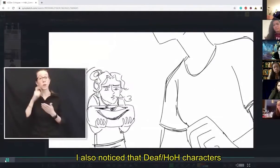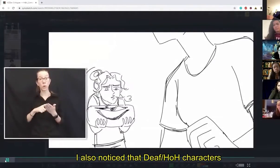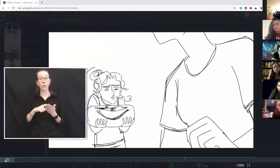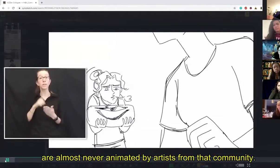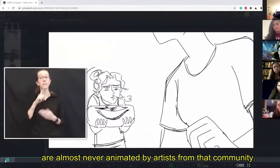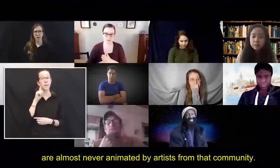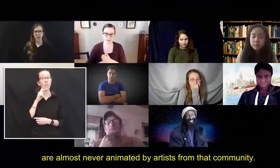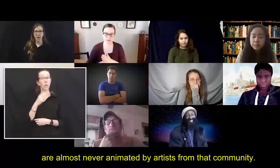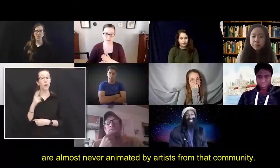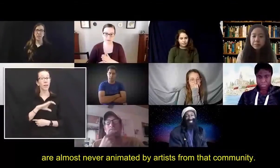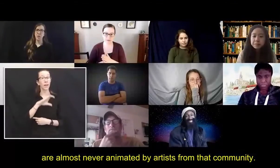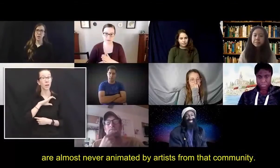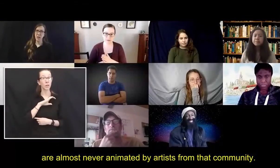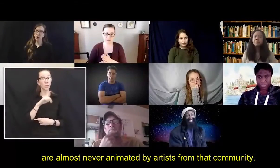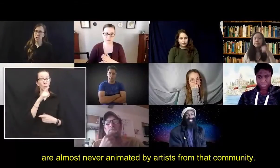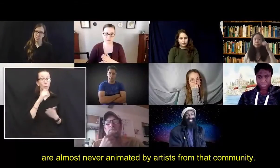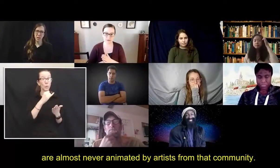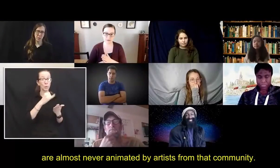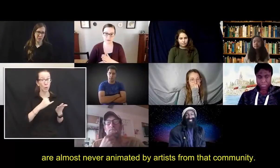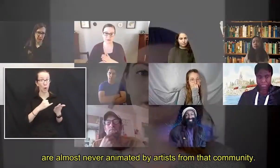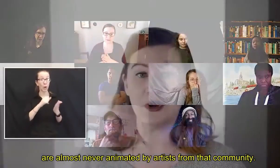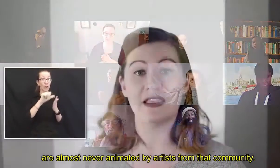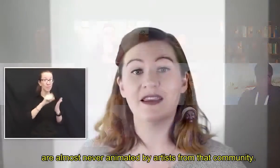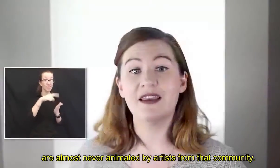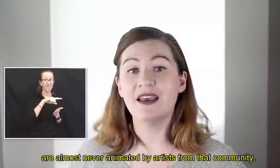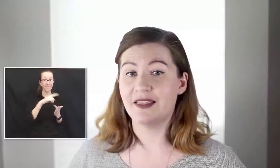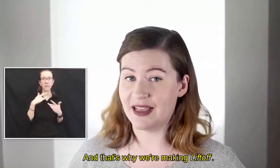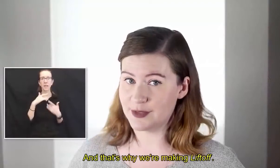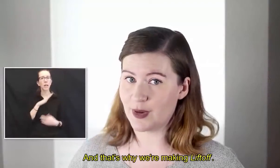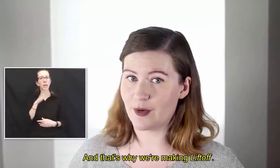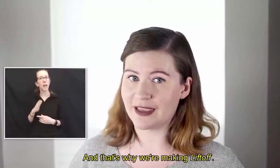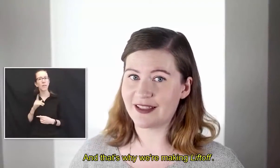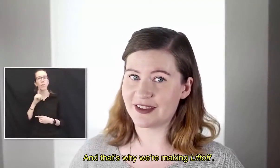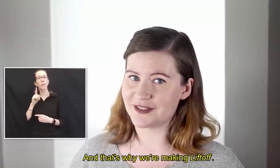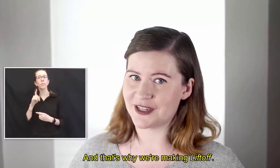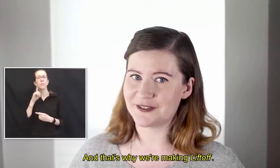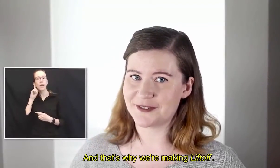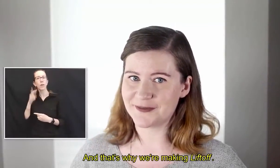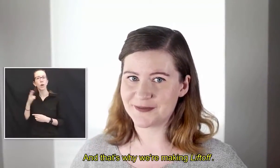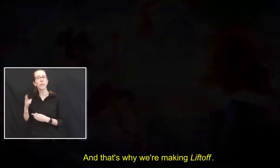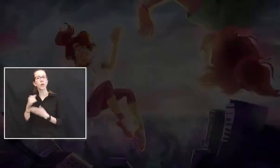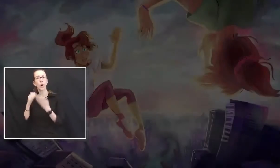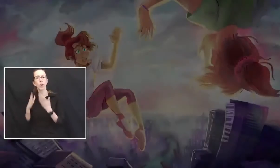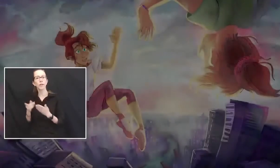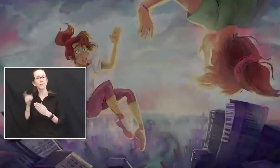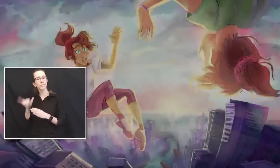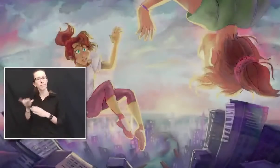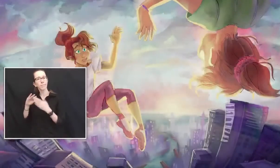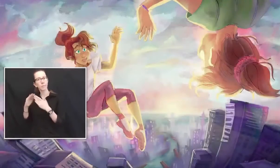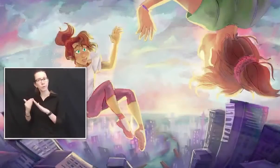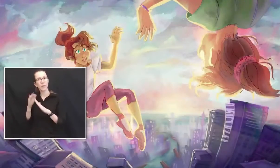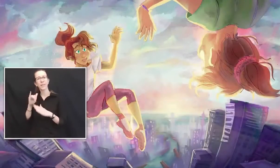hearing characters are almost never animated by artists from that community, and that's why we're making Liftoff.